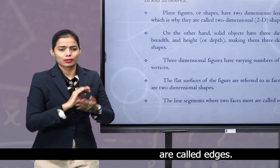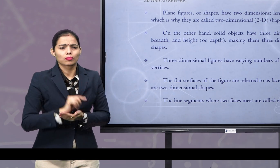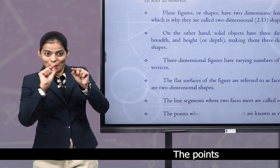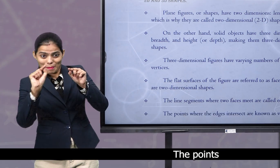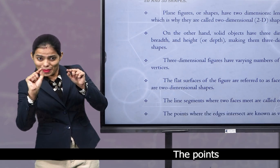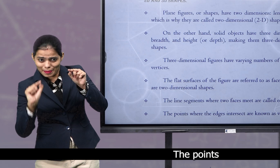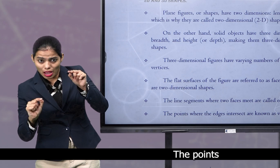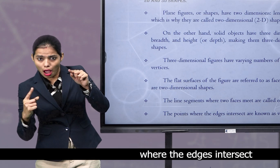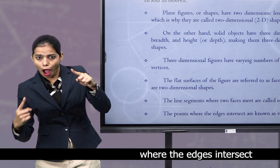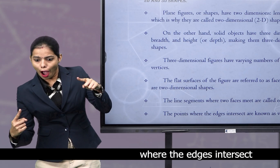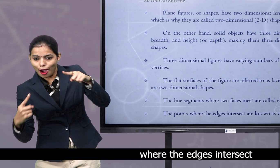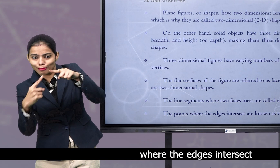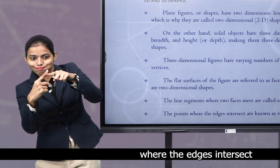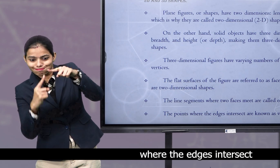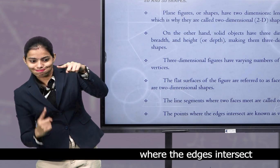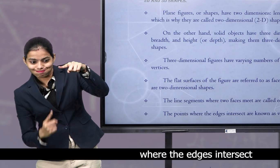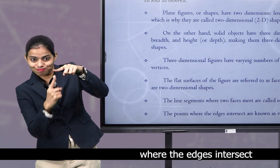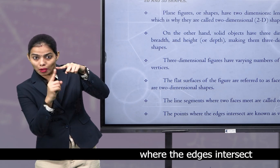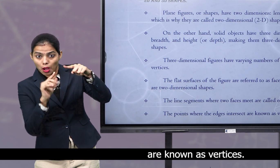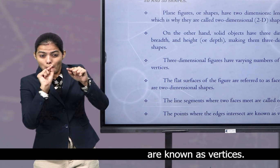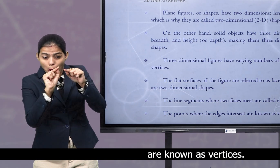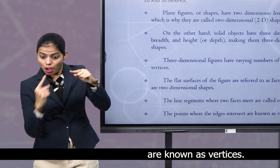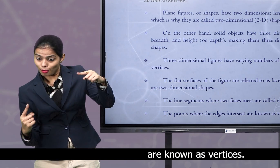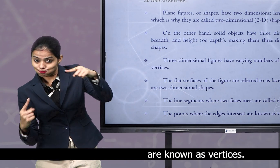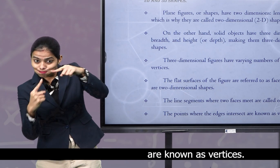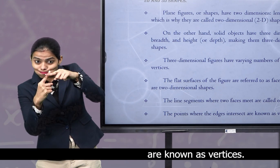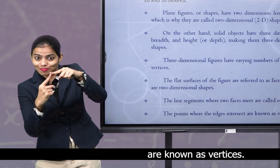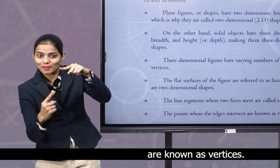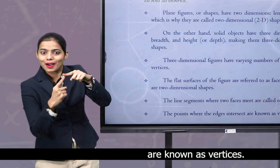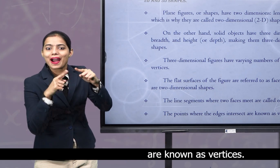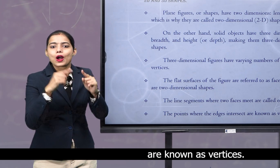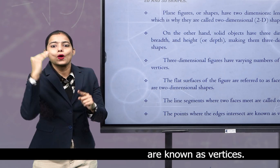The points where the edges intersect are known as vertices.